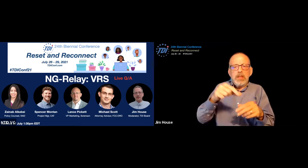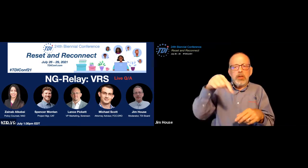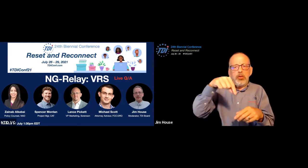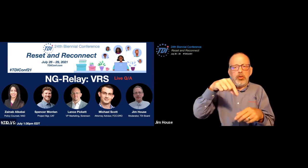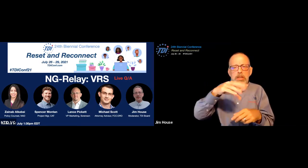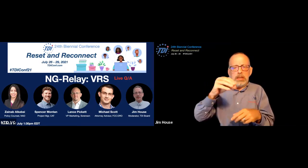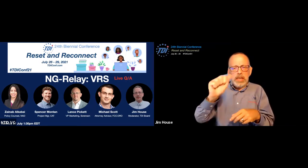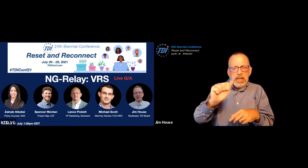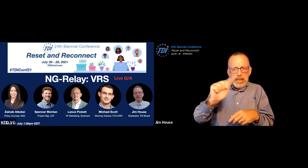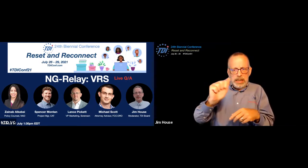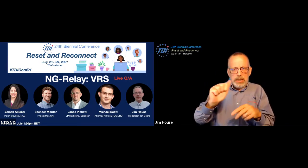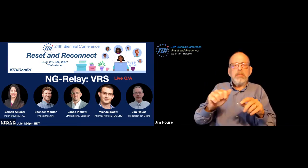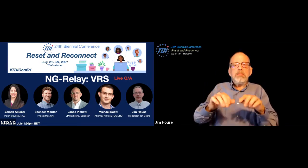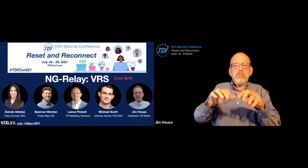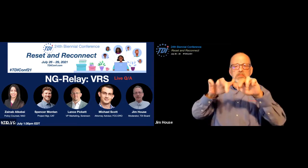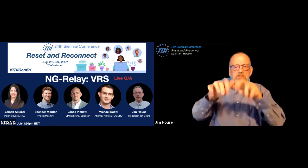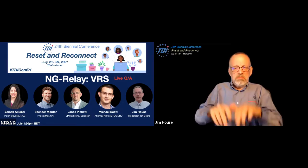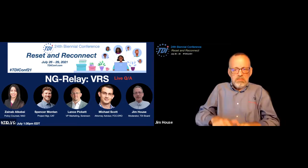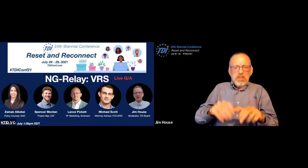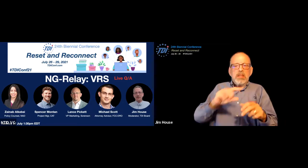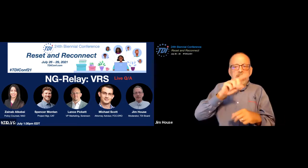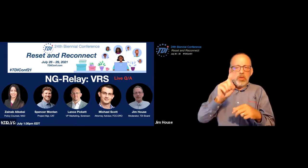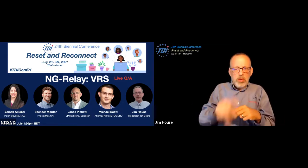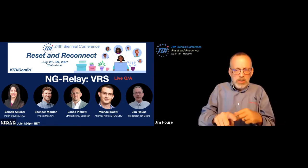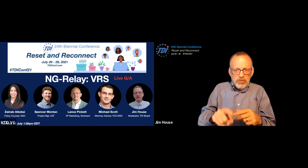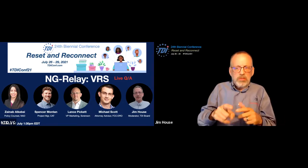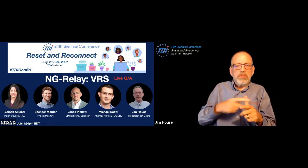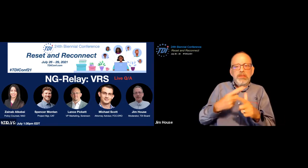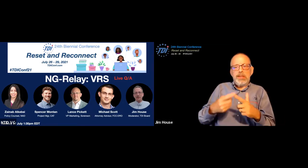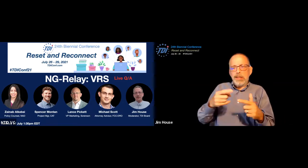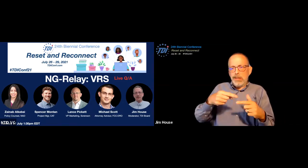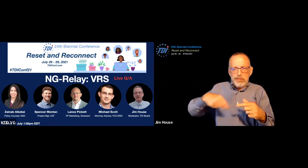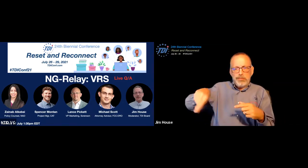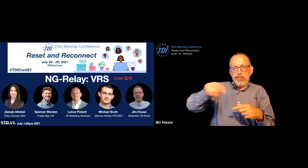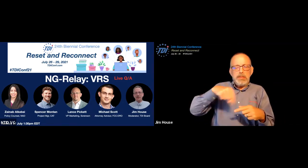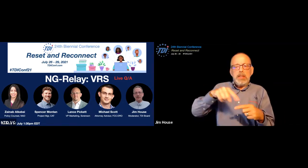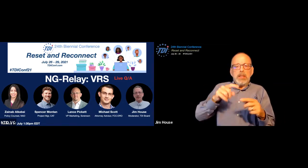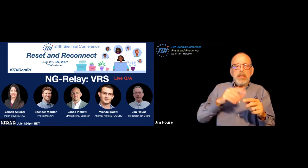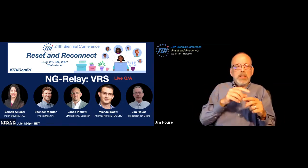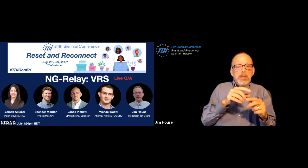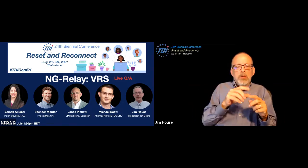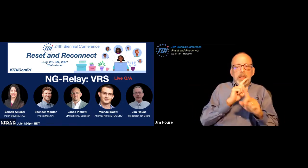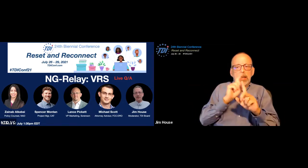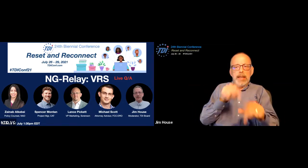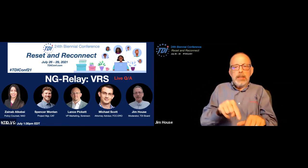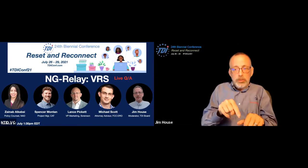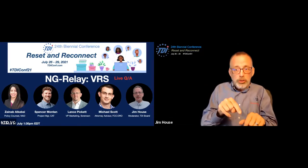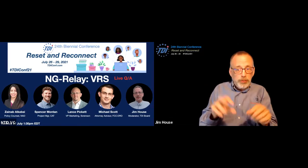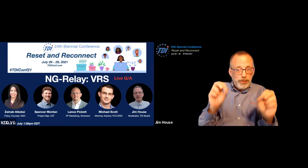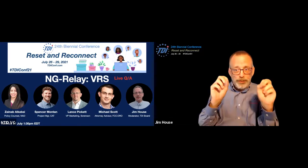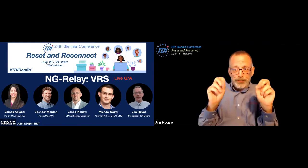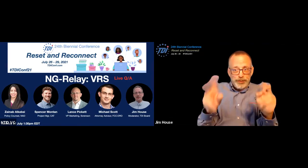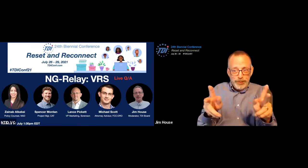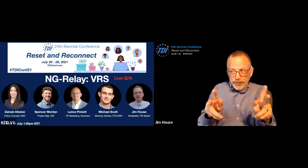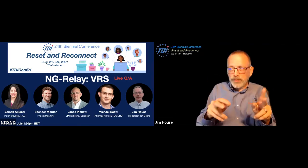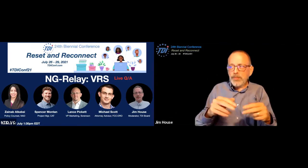Using the, using the Q&A, just type in your question there and we will monitor that.